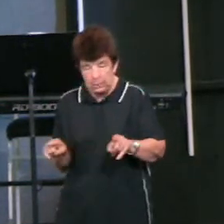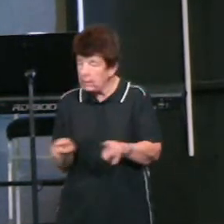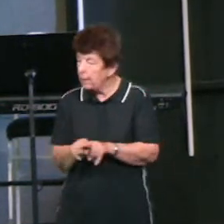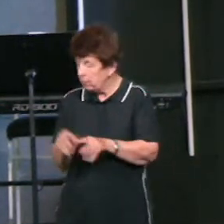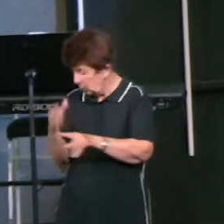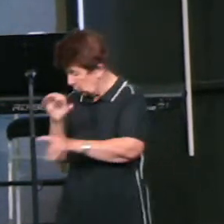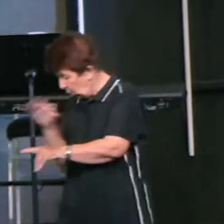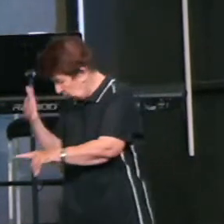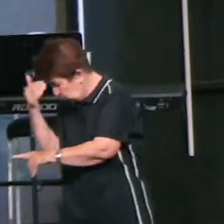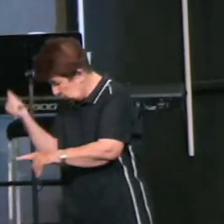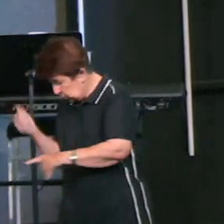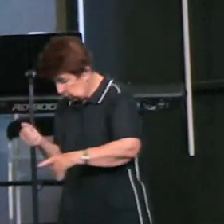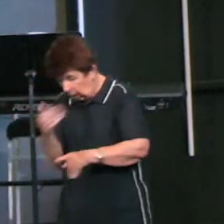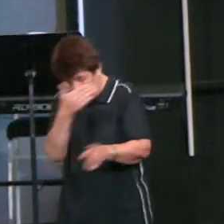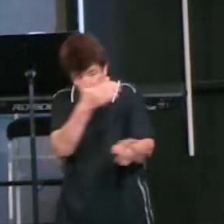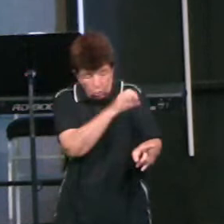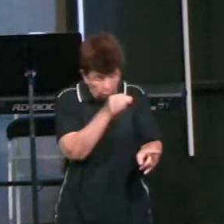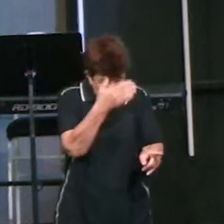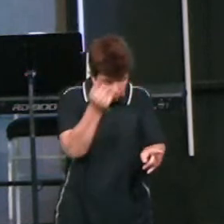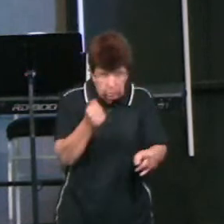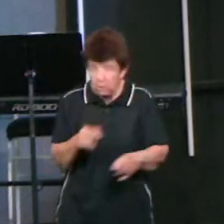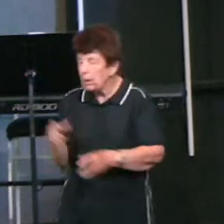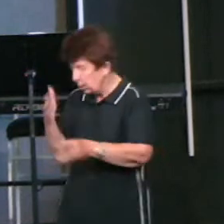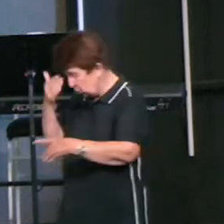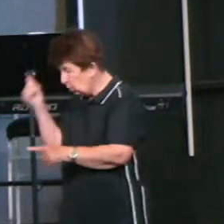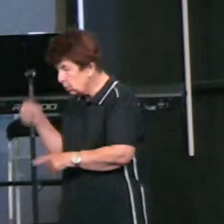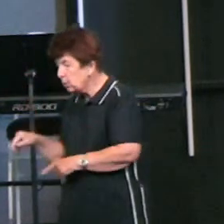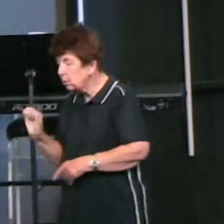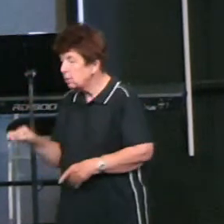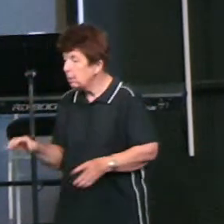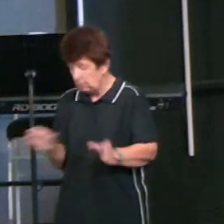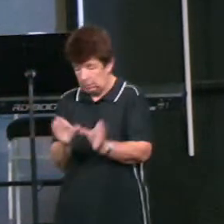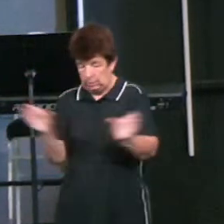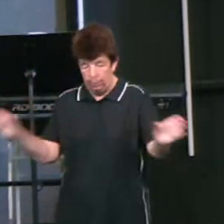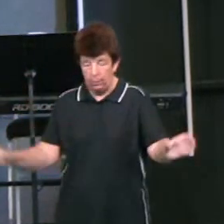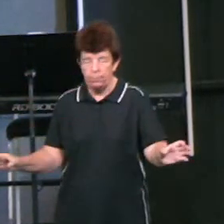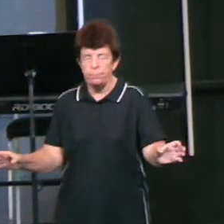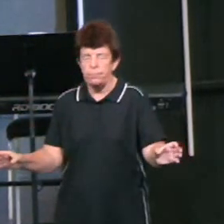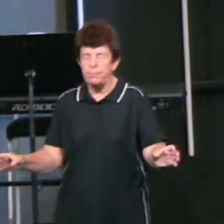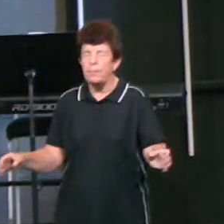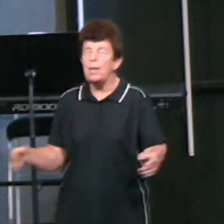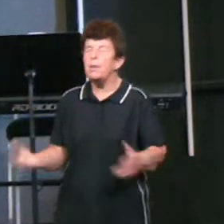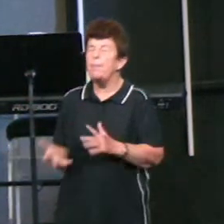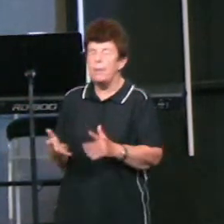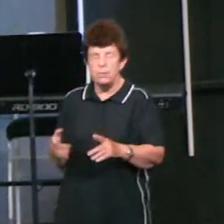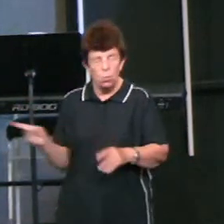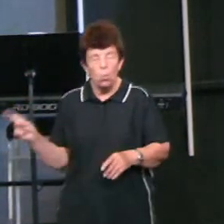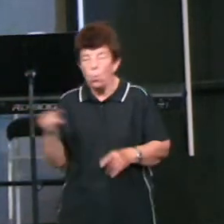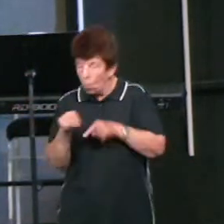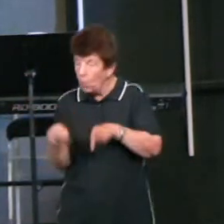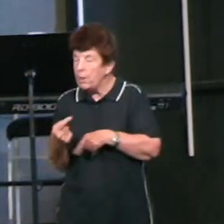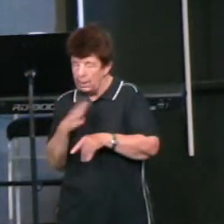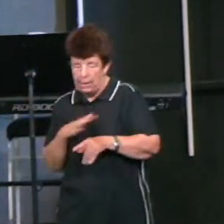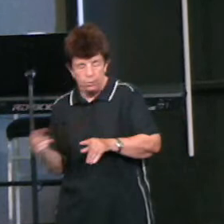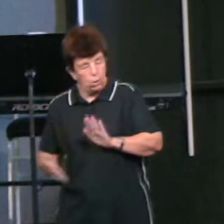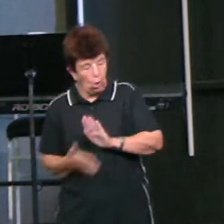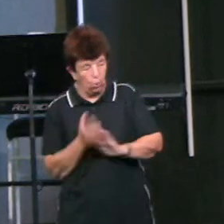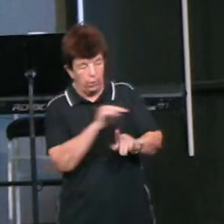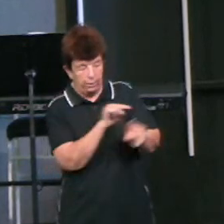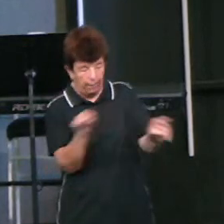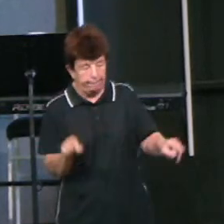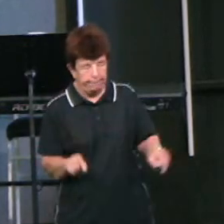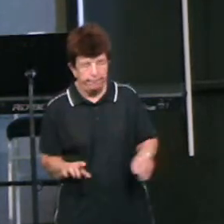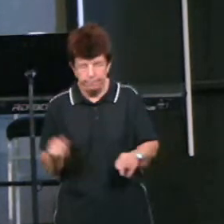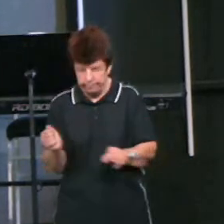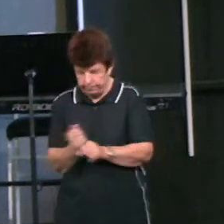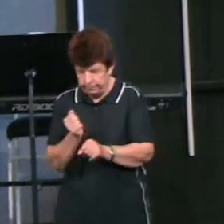non-Christians, it puts an emphasis on Jesus' command to us. He says,